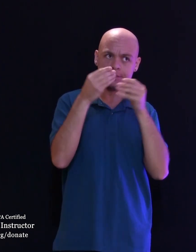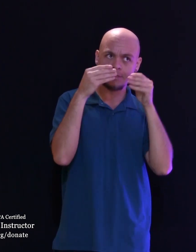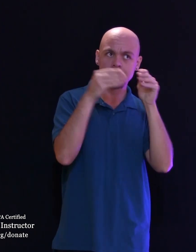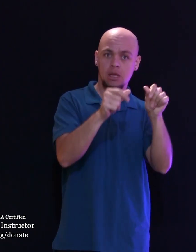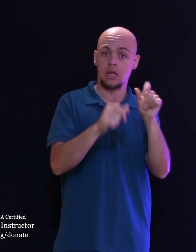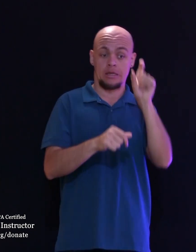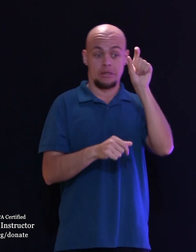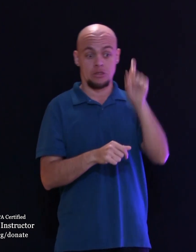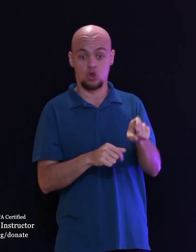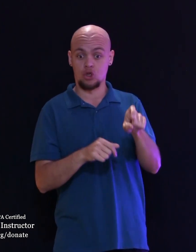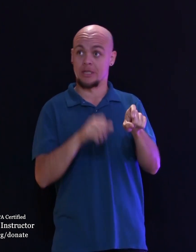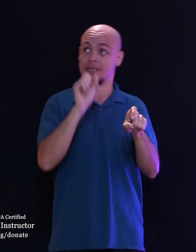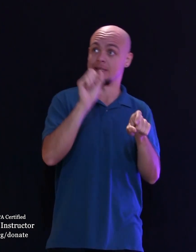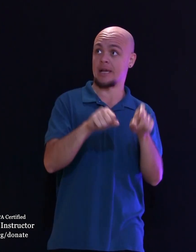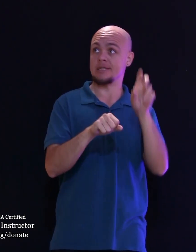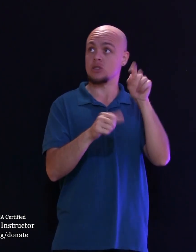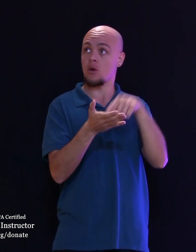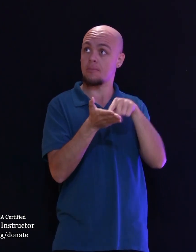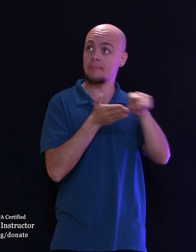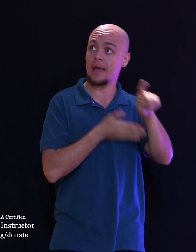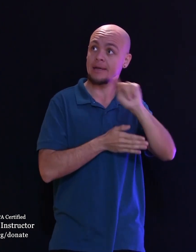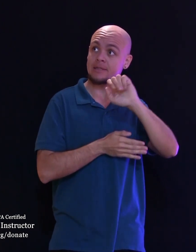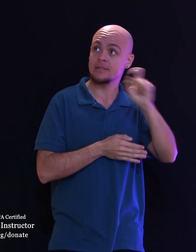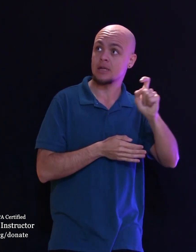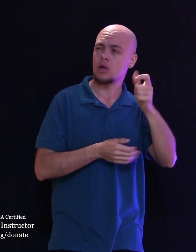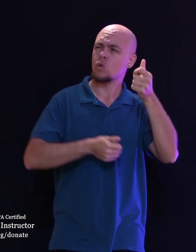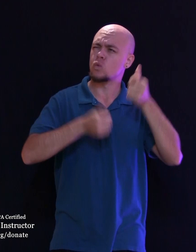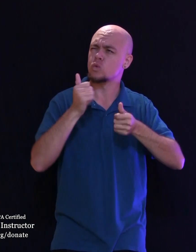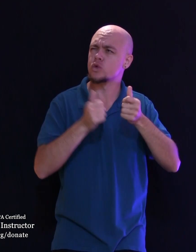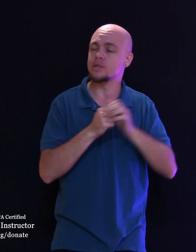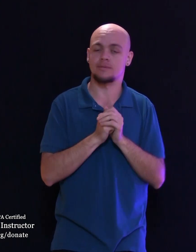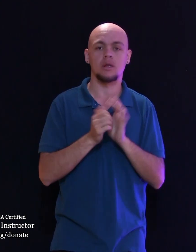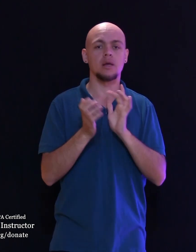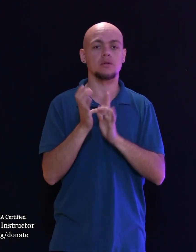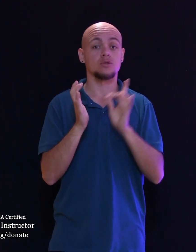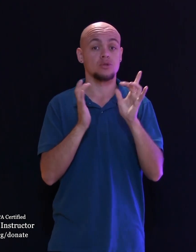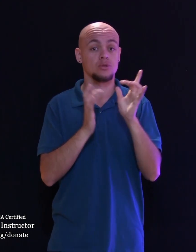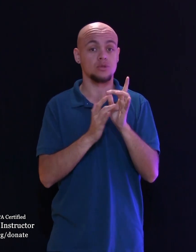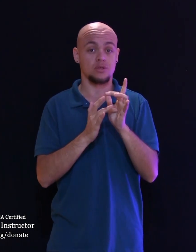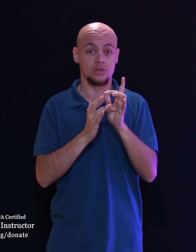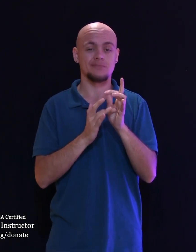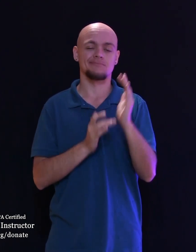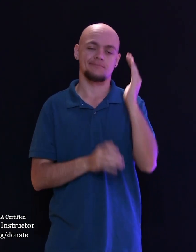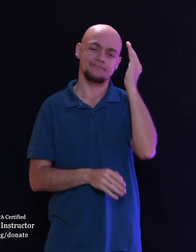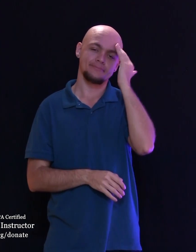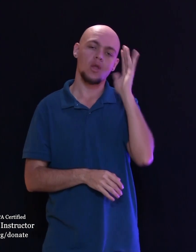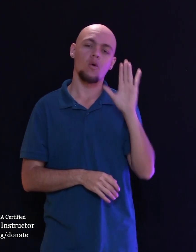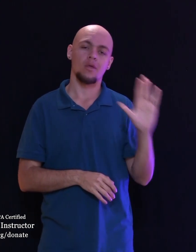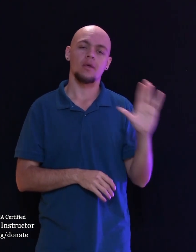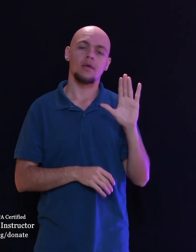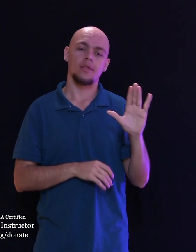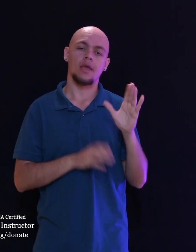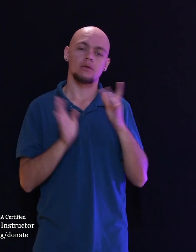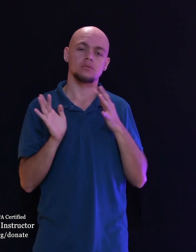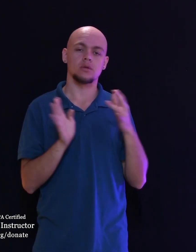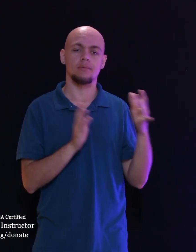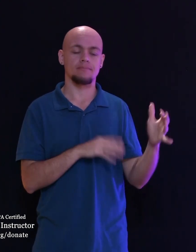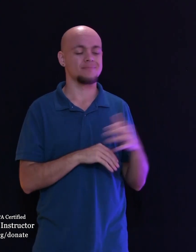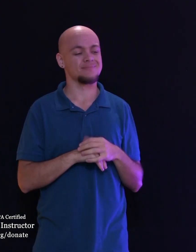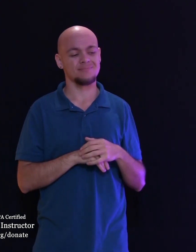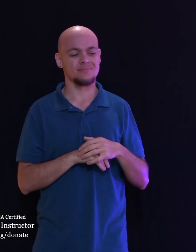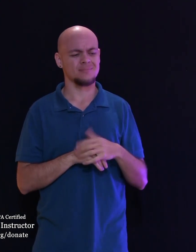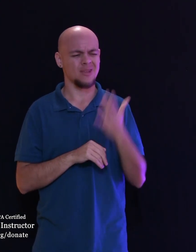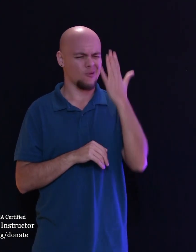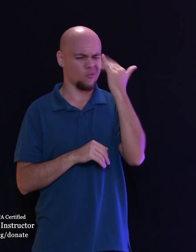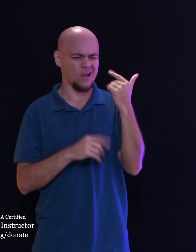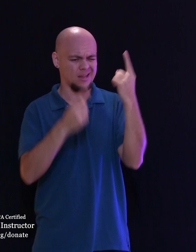So should we do it or not? Should we pay our taxes or not? But Jesus, aware of their malice, said, Why put